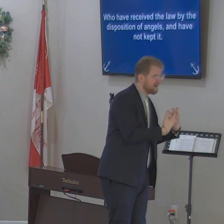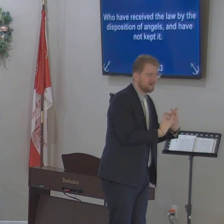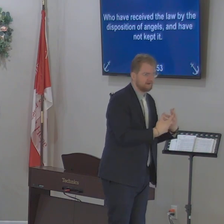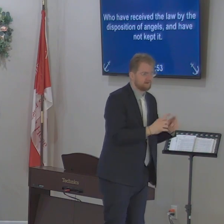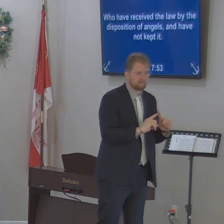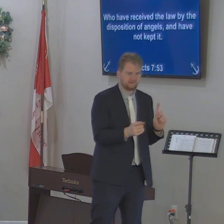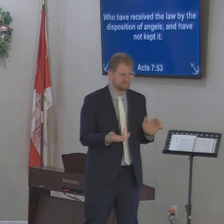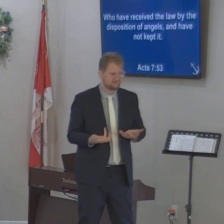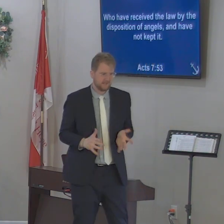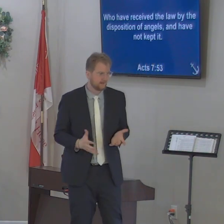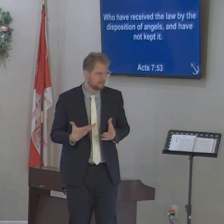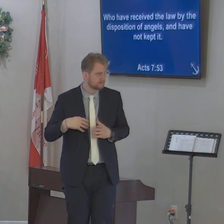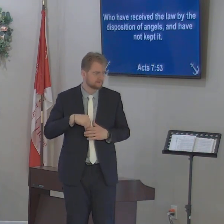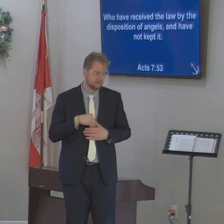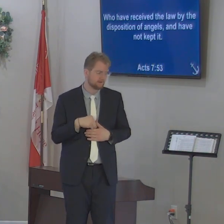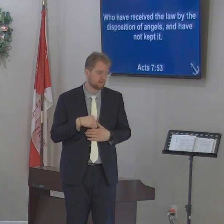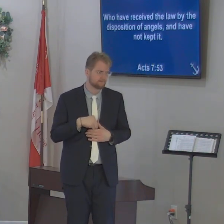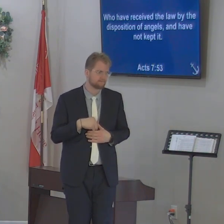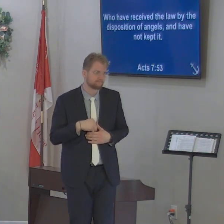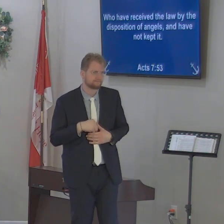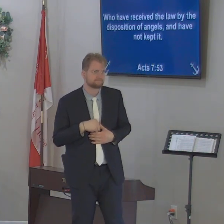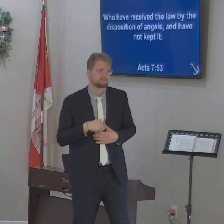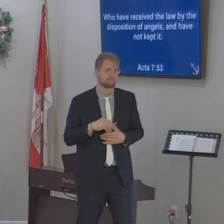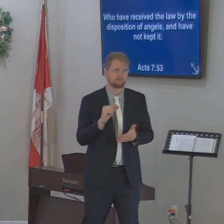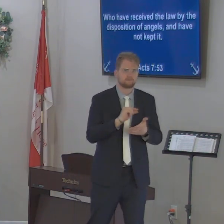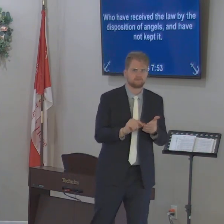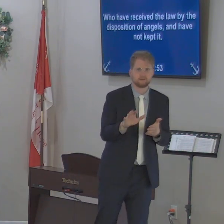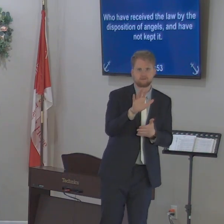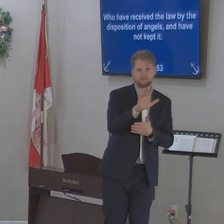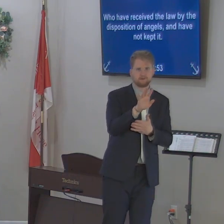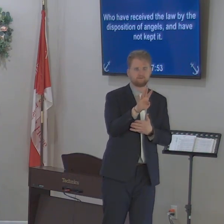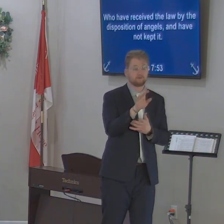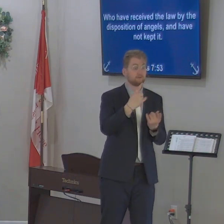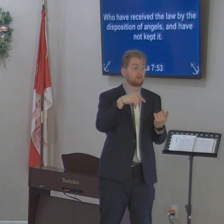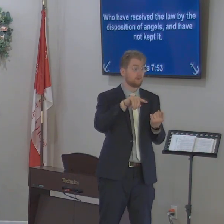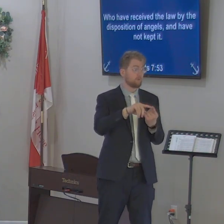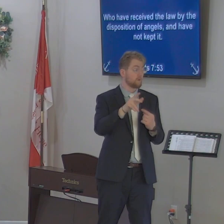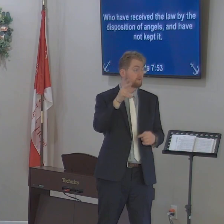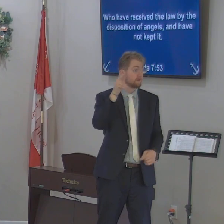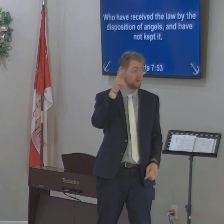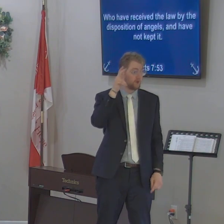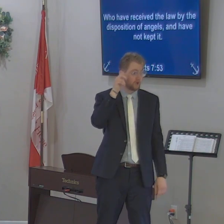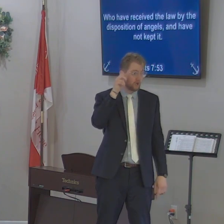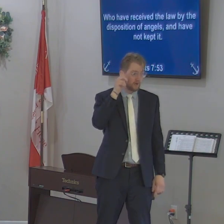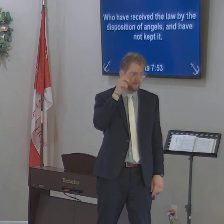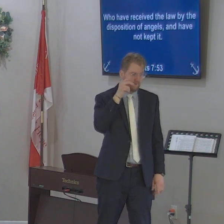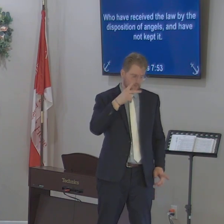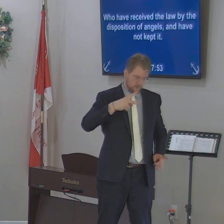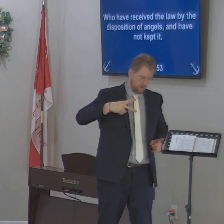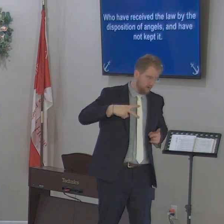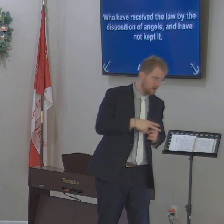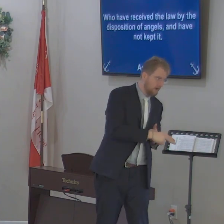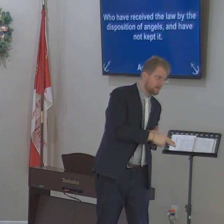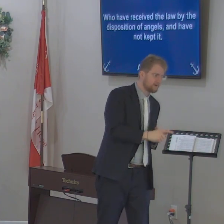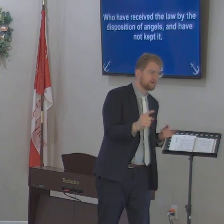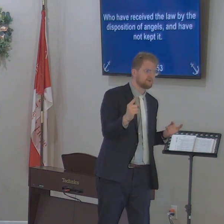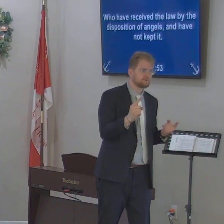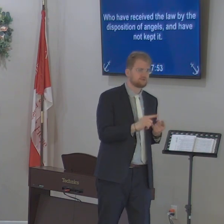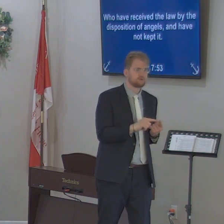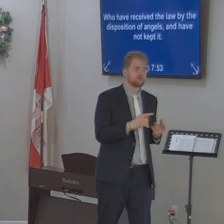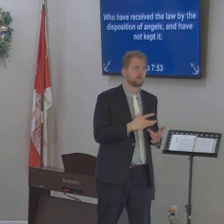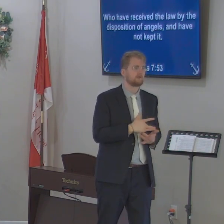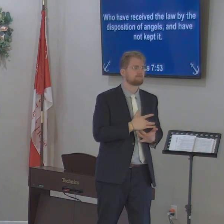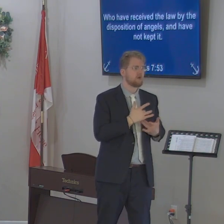They were pricked in their hearts. Look what happened in verse 54. "When they heard these things, they were cut to the what?